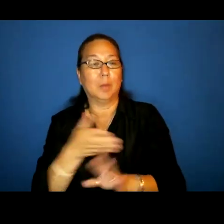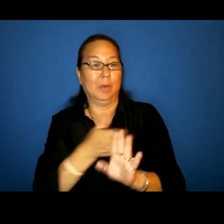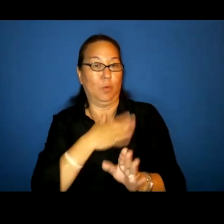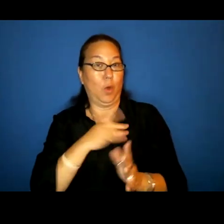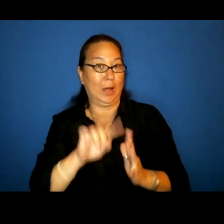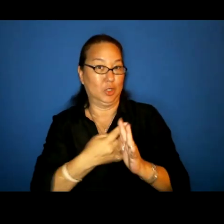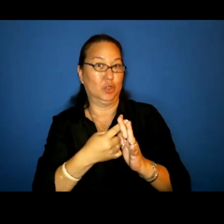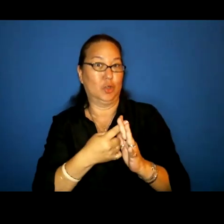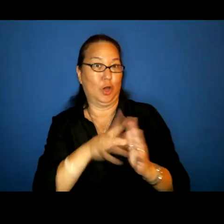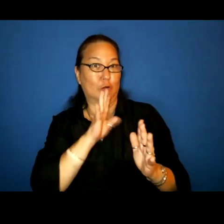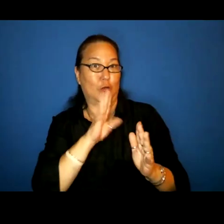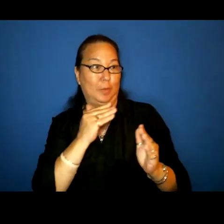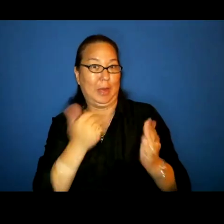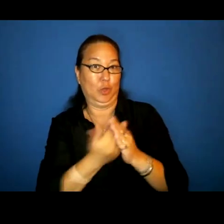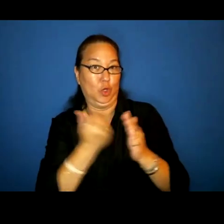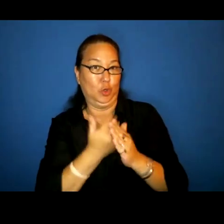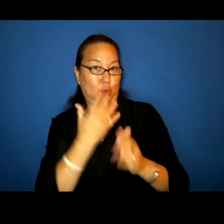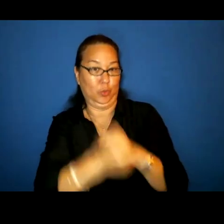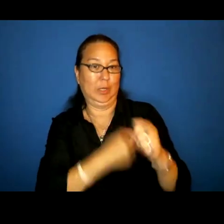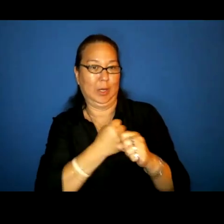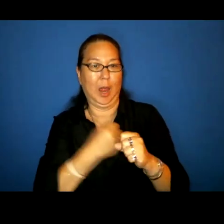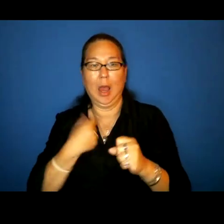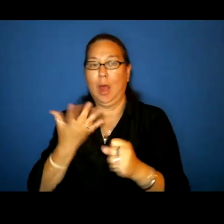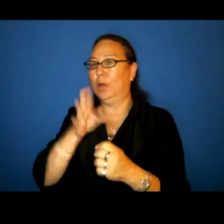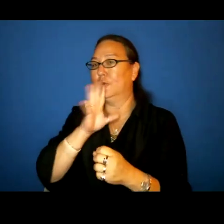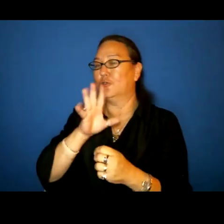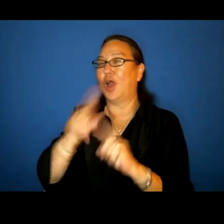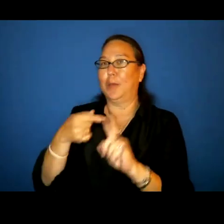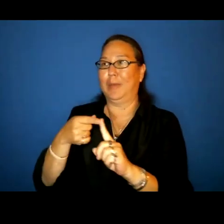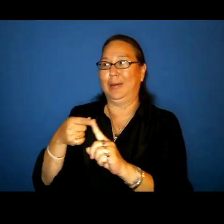2025. So this summer, we hosted approximately